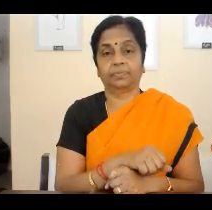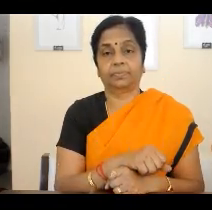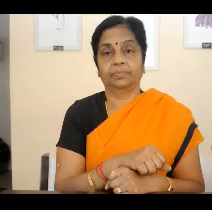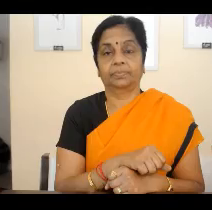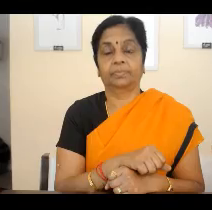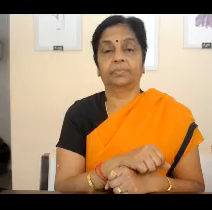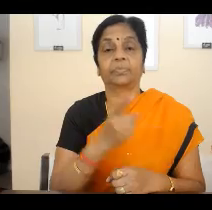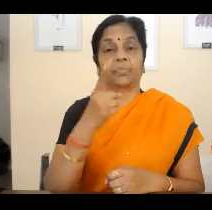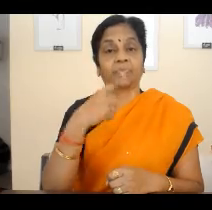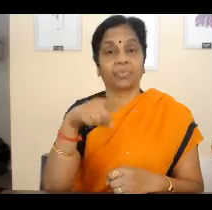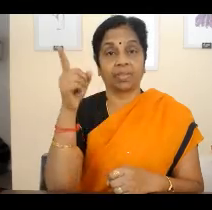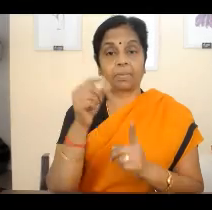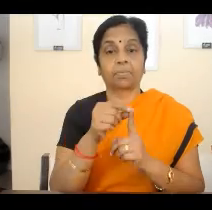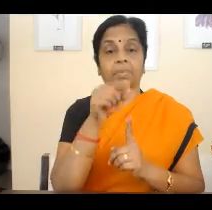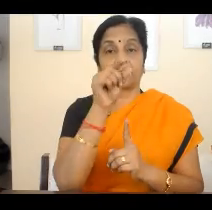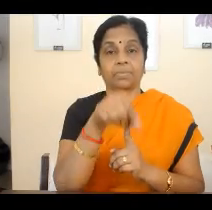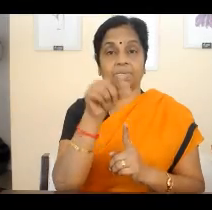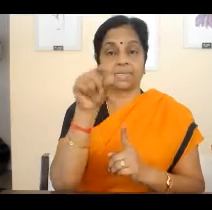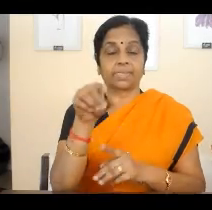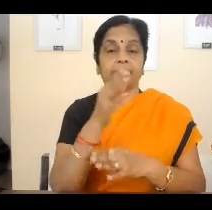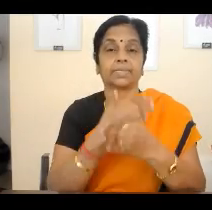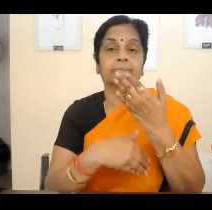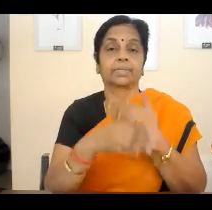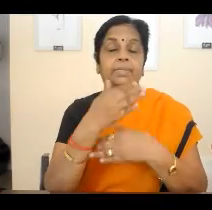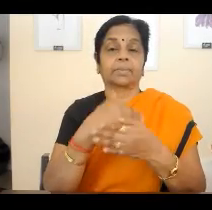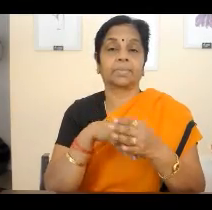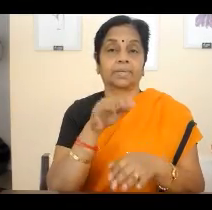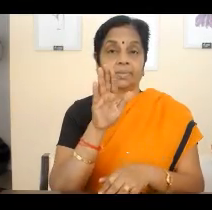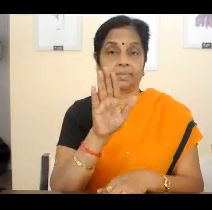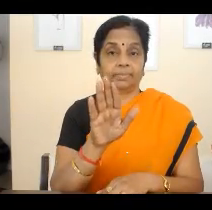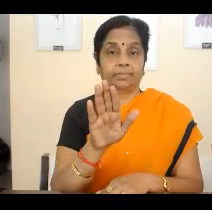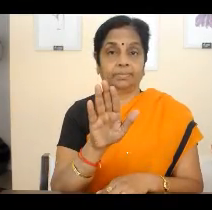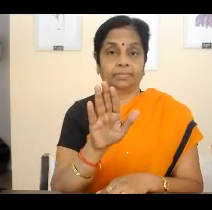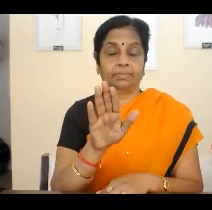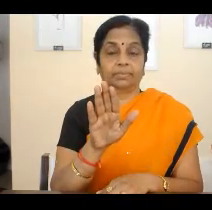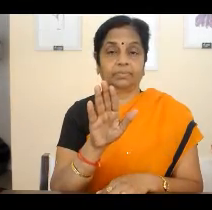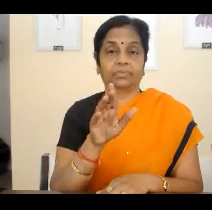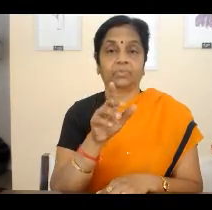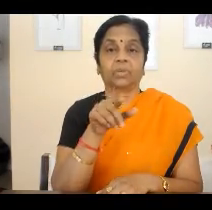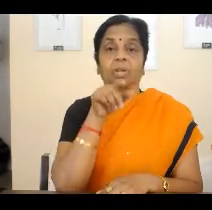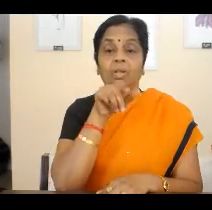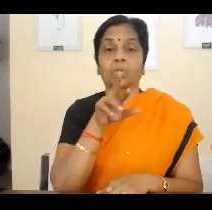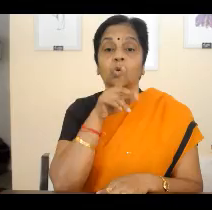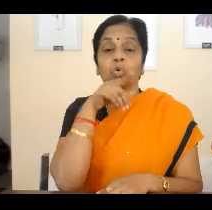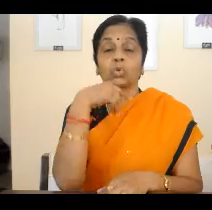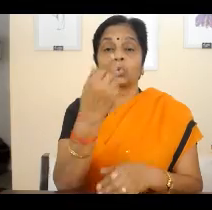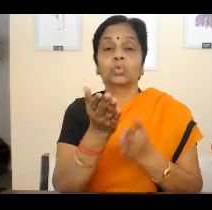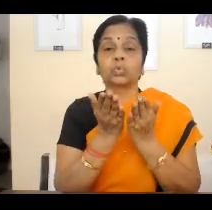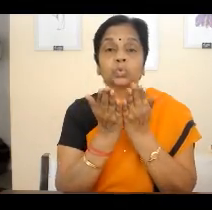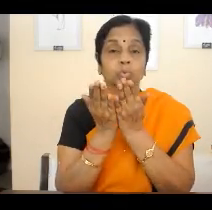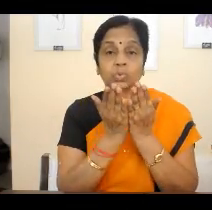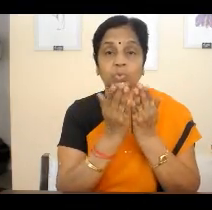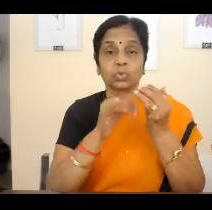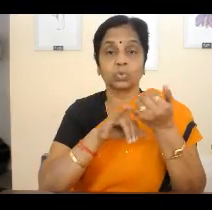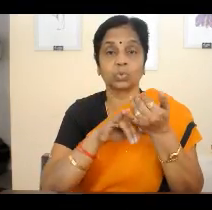The rights of persons with disabilities should be taught in schools,